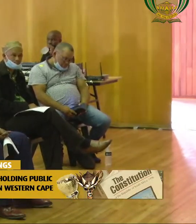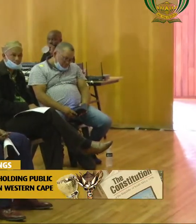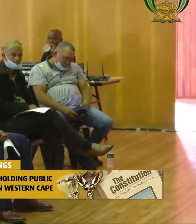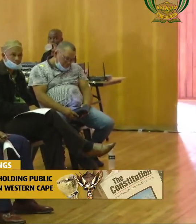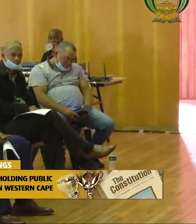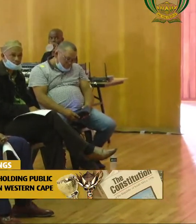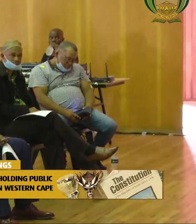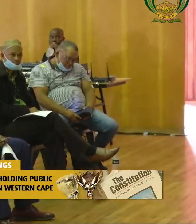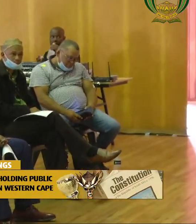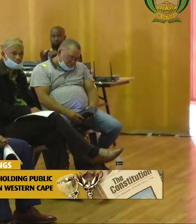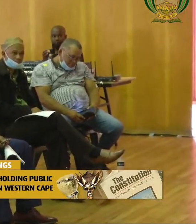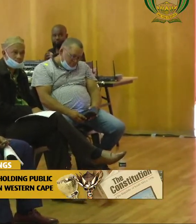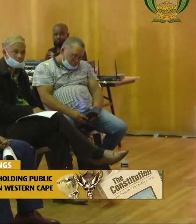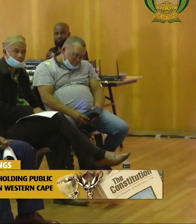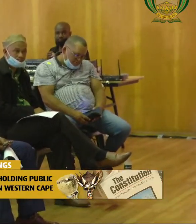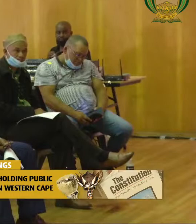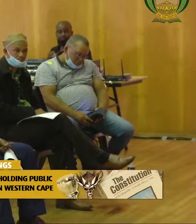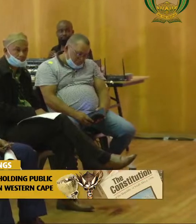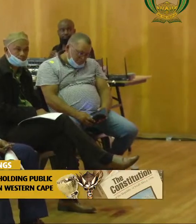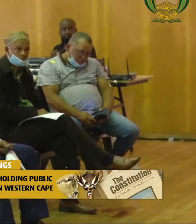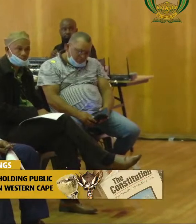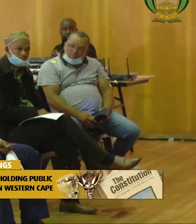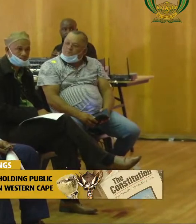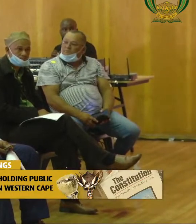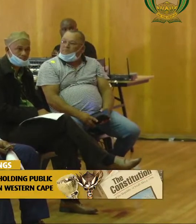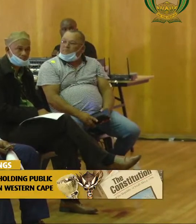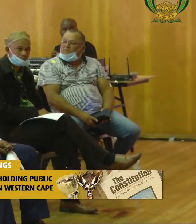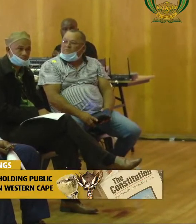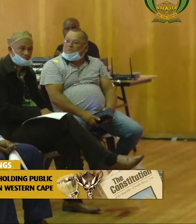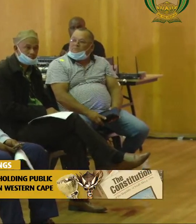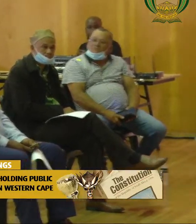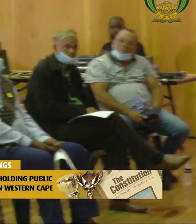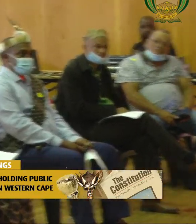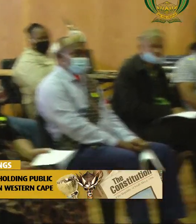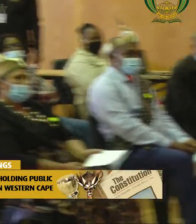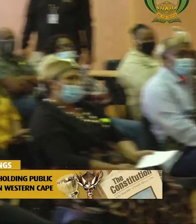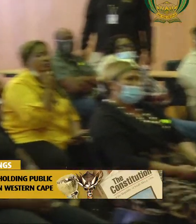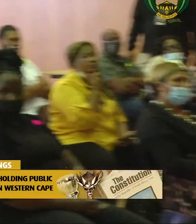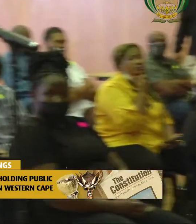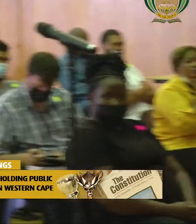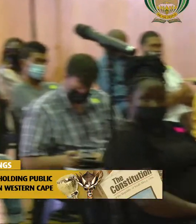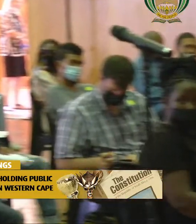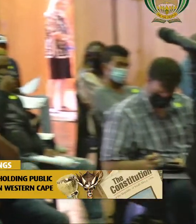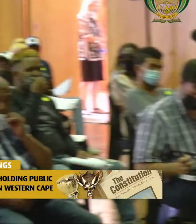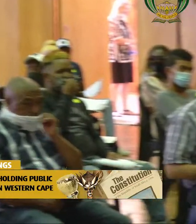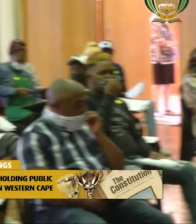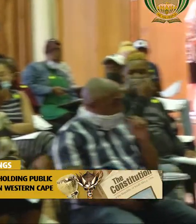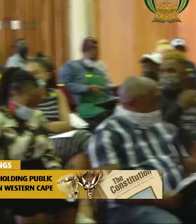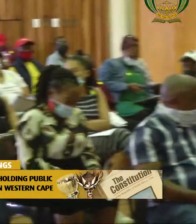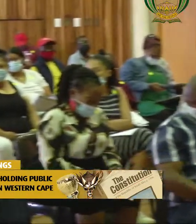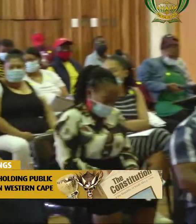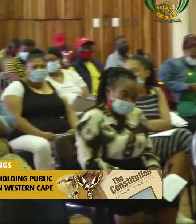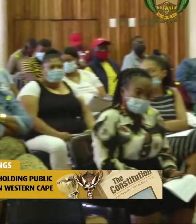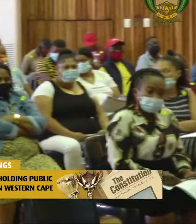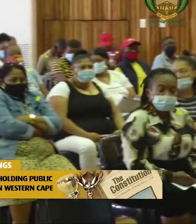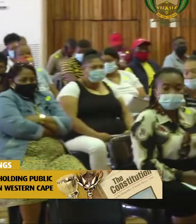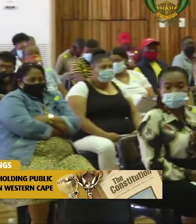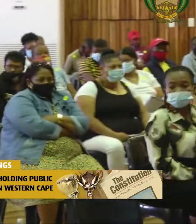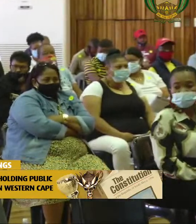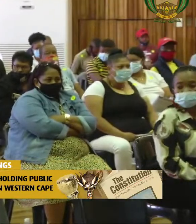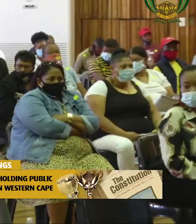the presence of Paramount Chief Vernon Khona nomnye Andreas. ohloniphekileyo uNkosi uVermon.